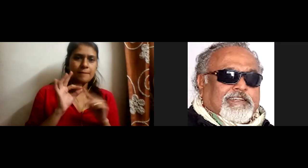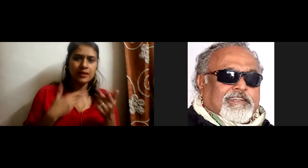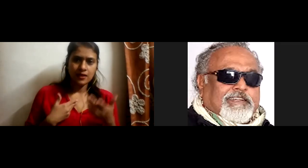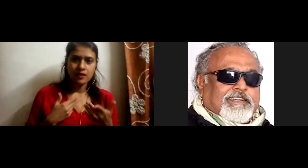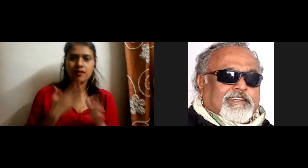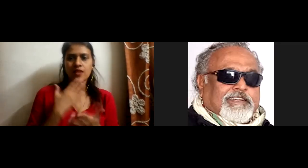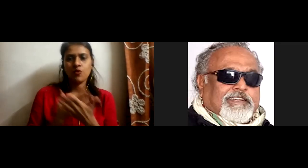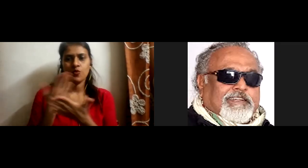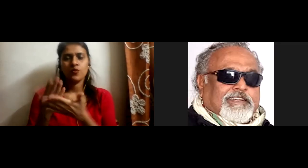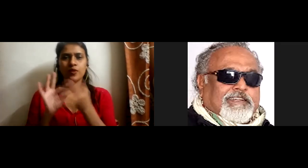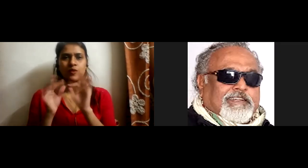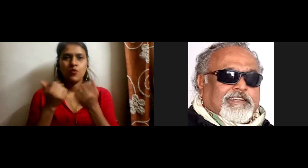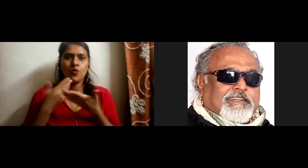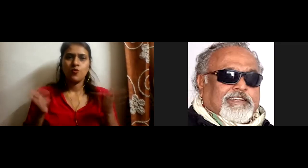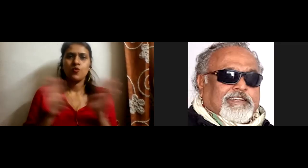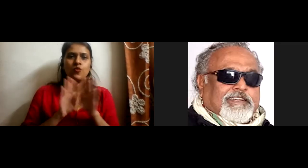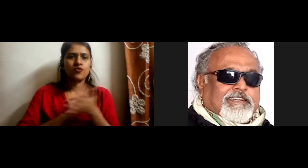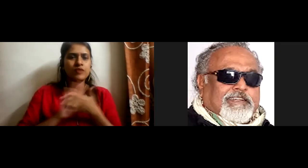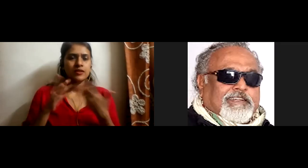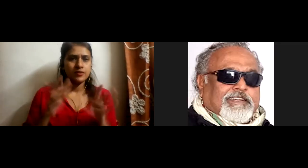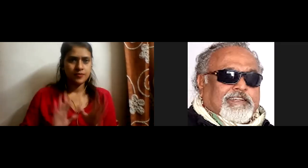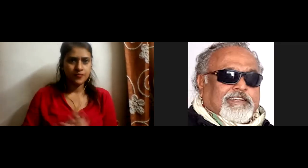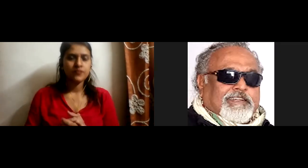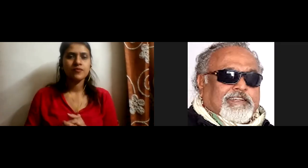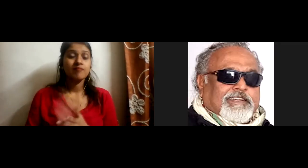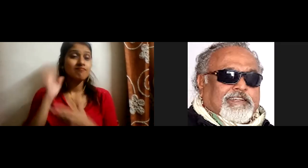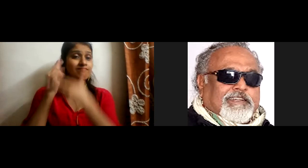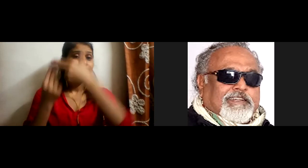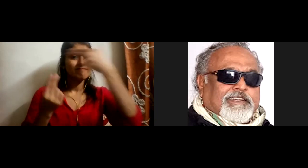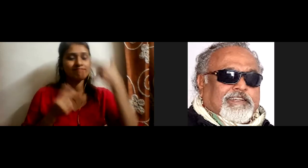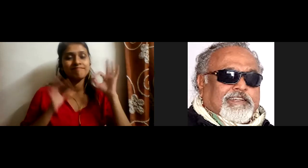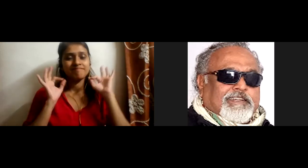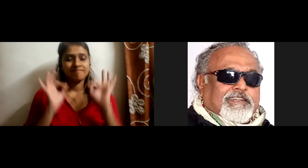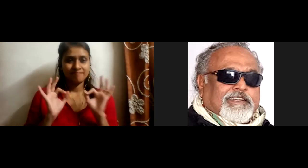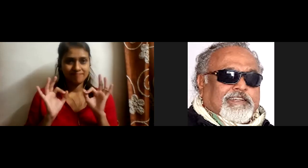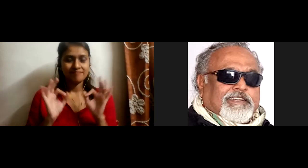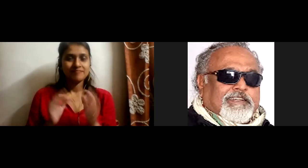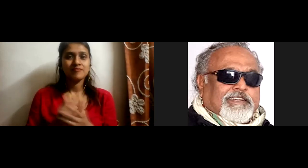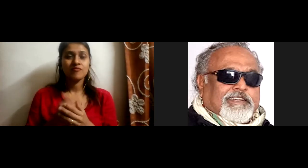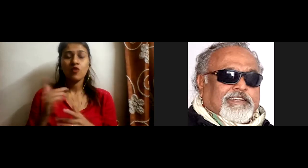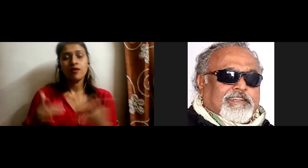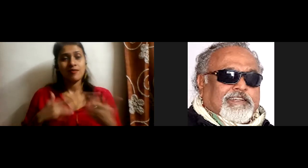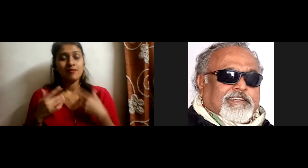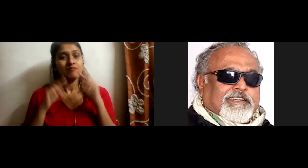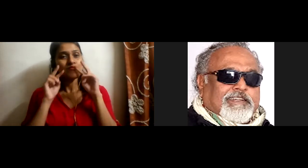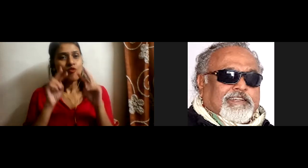Thank you, sir, for such an insightful lecture today. We will be eagerly looking forward to the subsequent lectures with